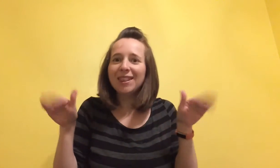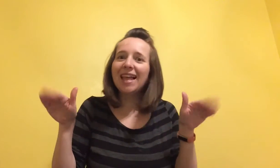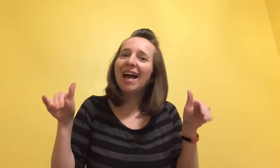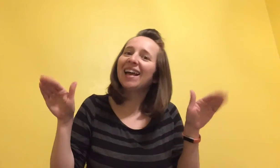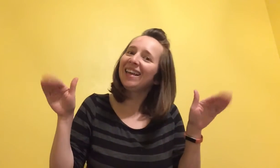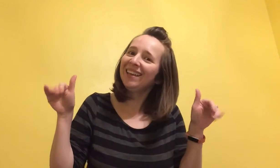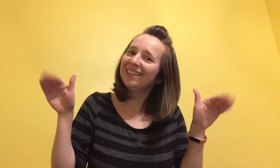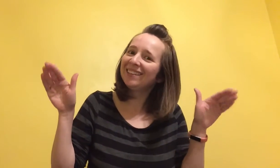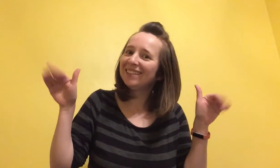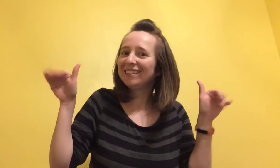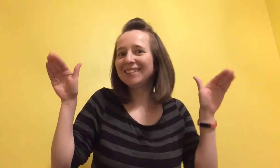fly,